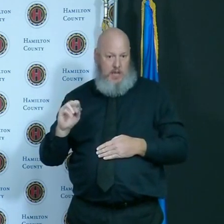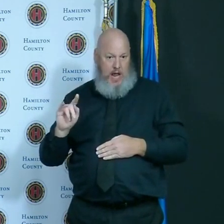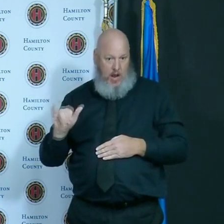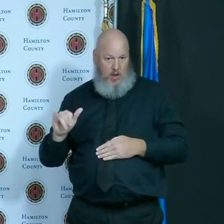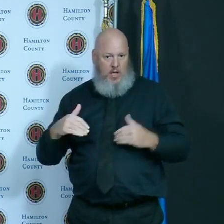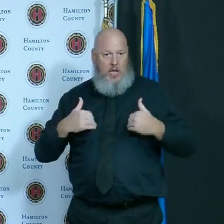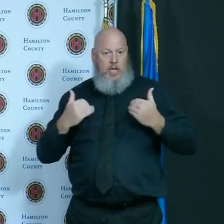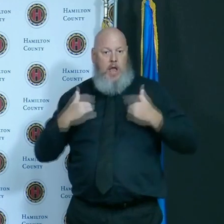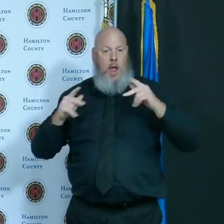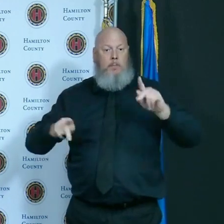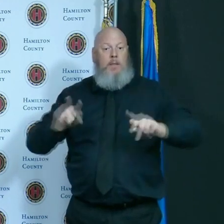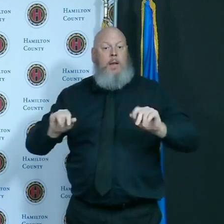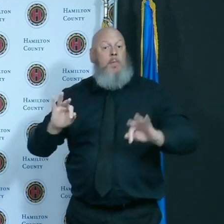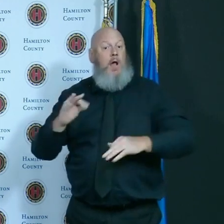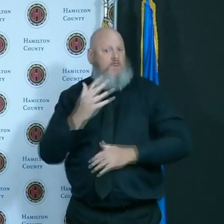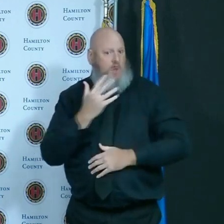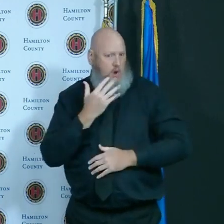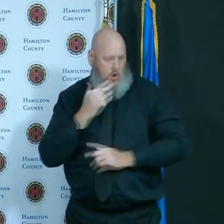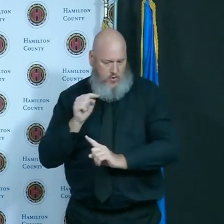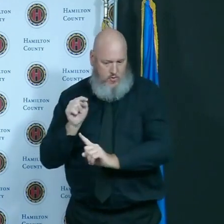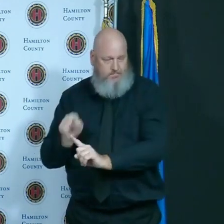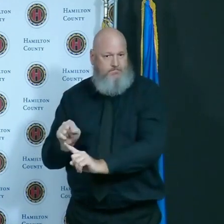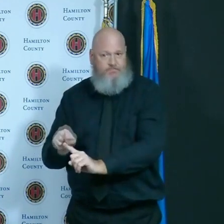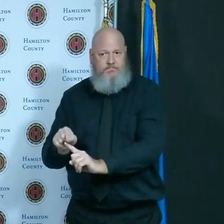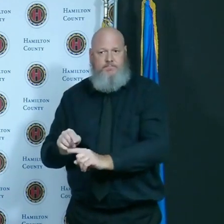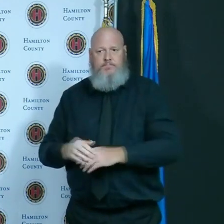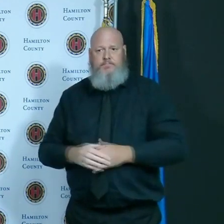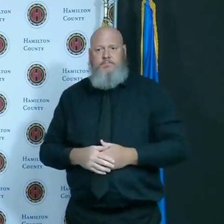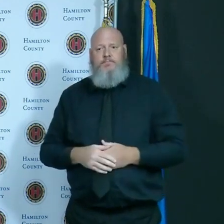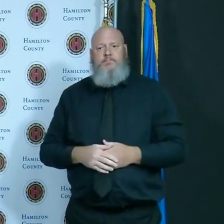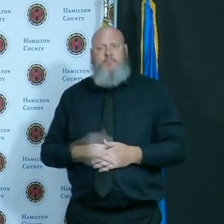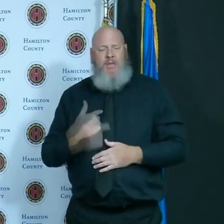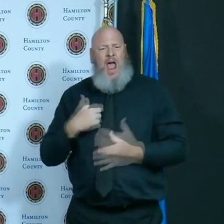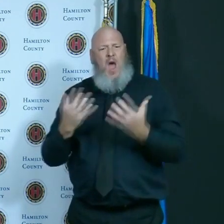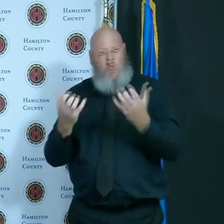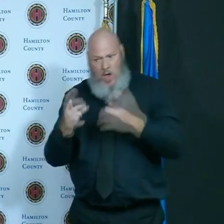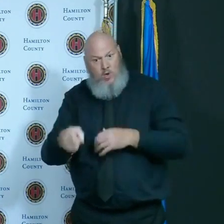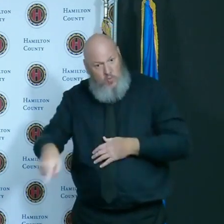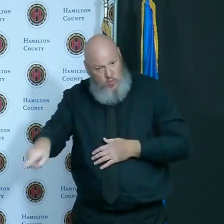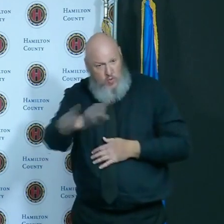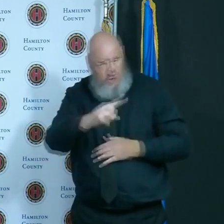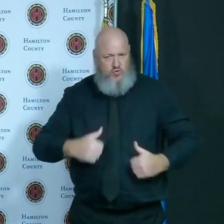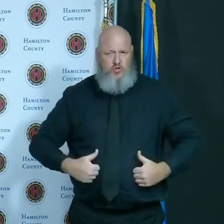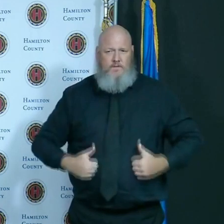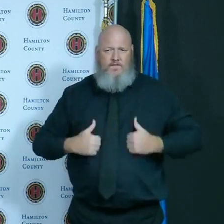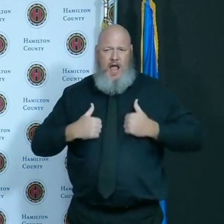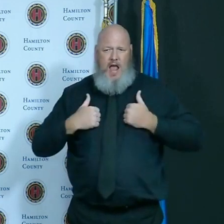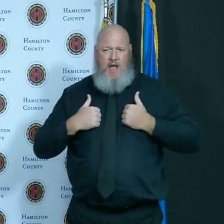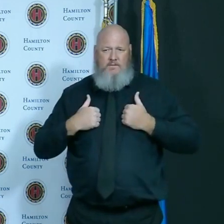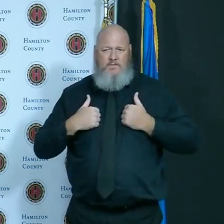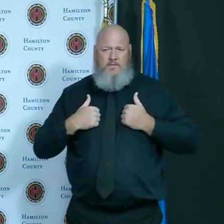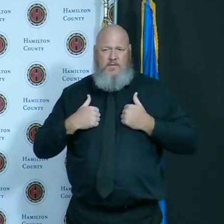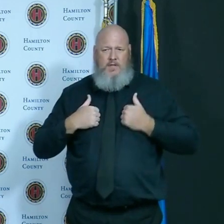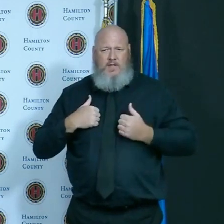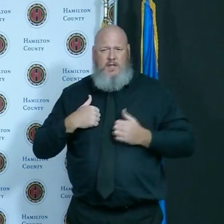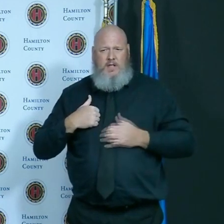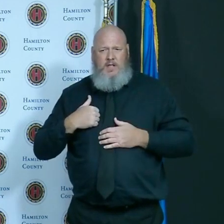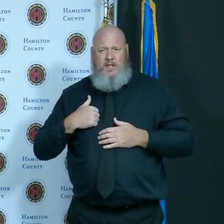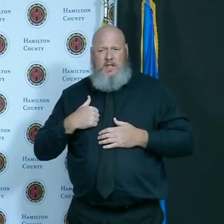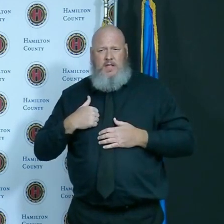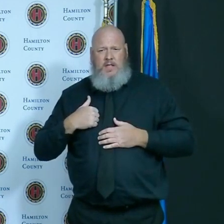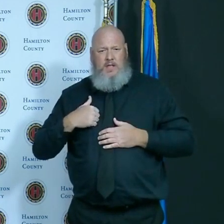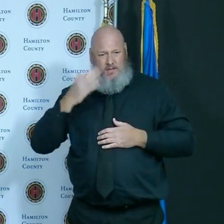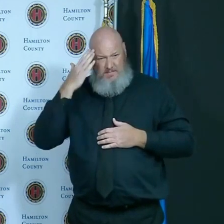leaders never ask young citizens what they want, what they need. As we